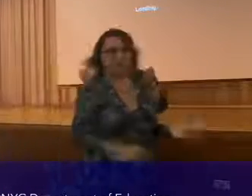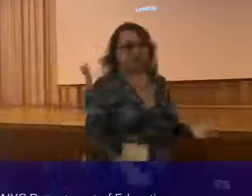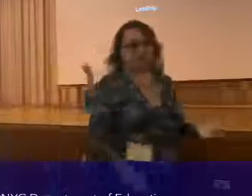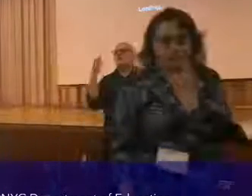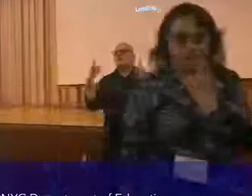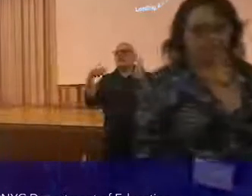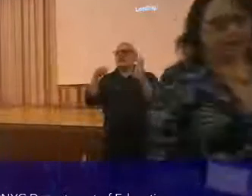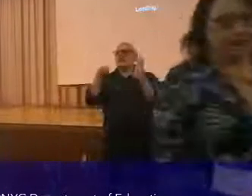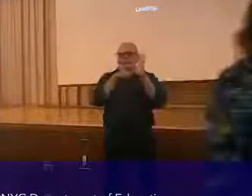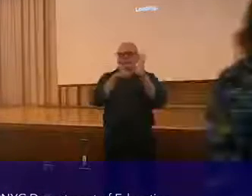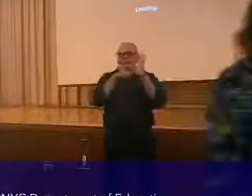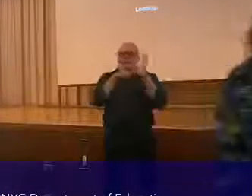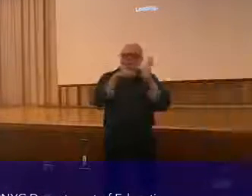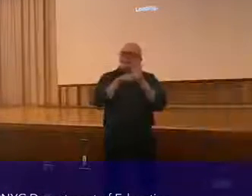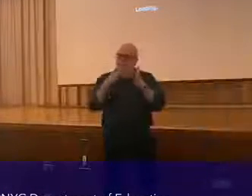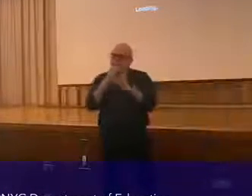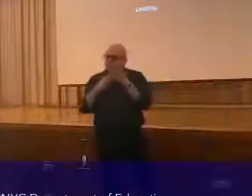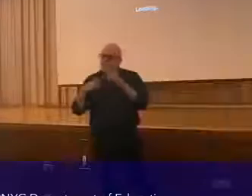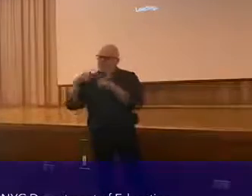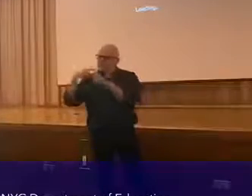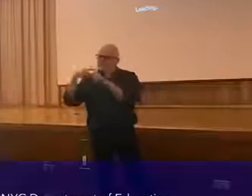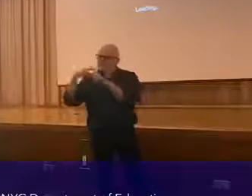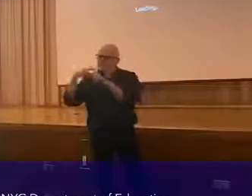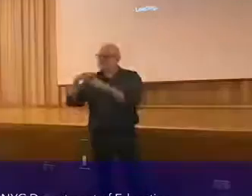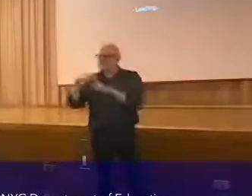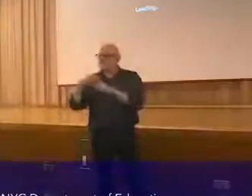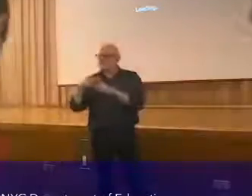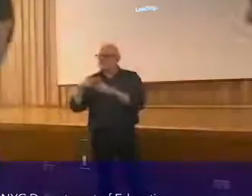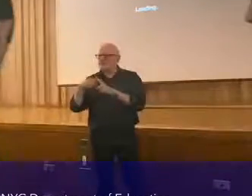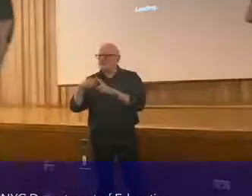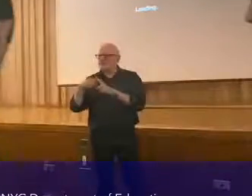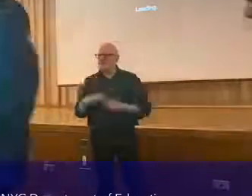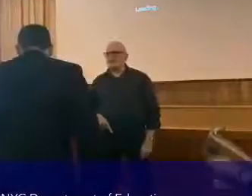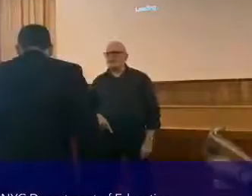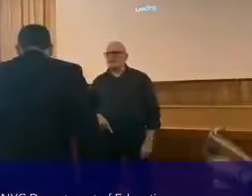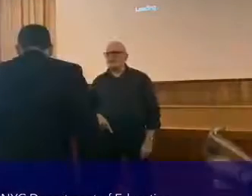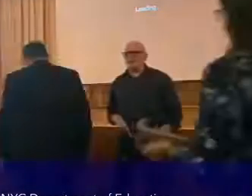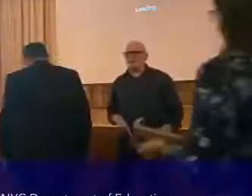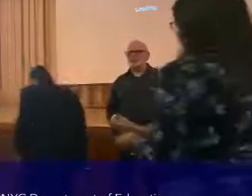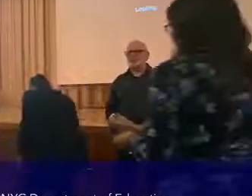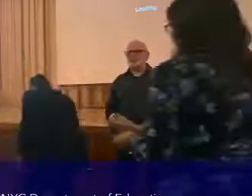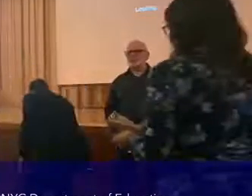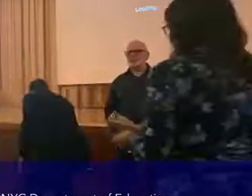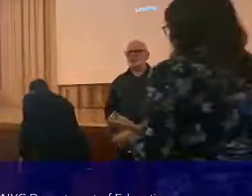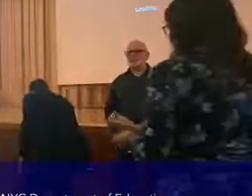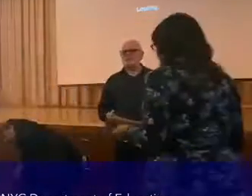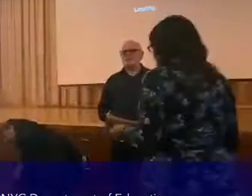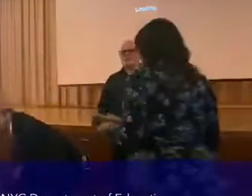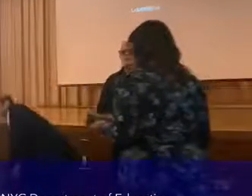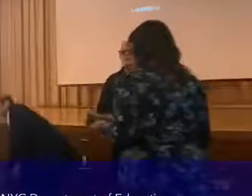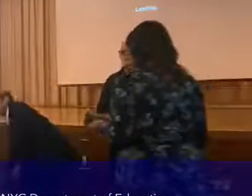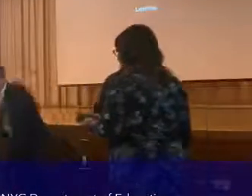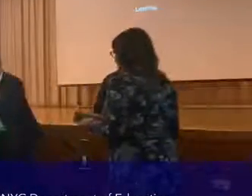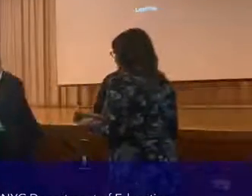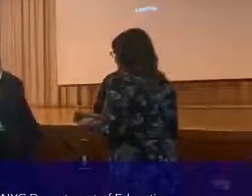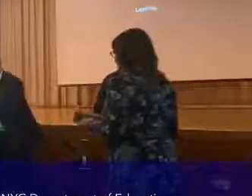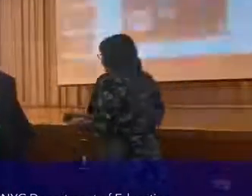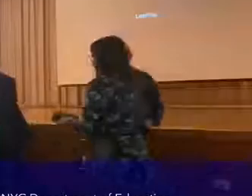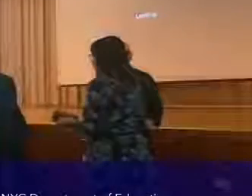remarkable. And I'm happy to discuss anything else you'd like to talk about with the website, but anyway,